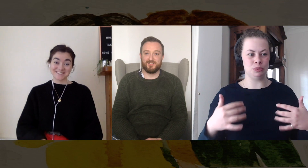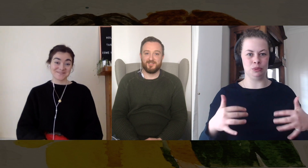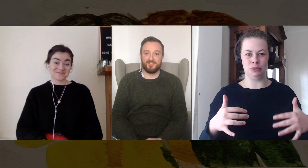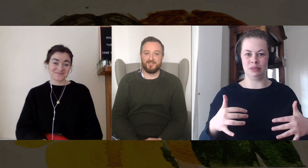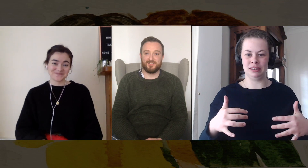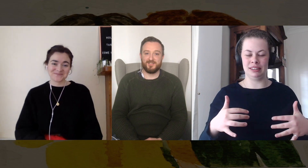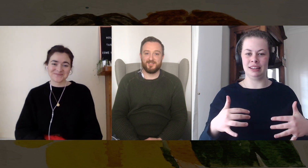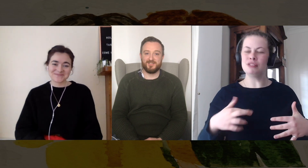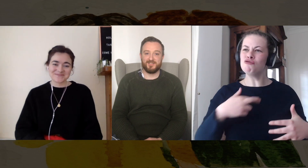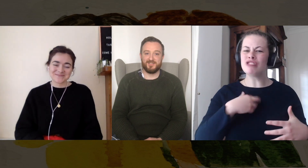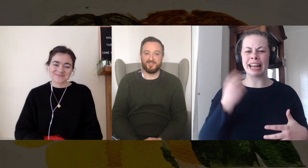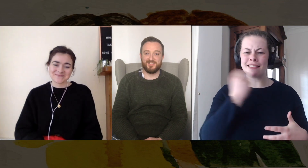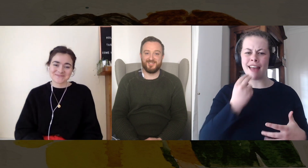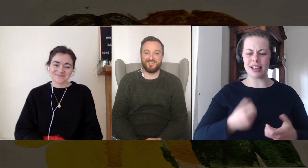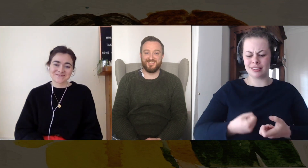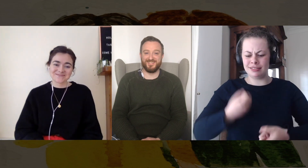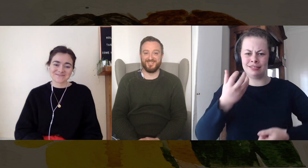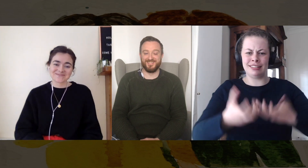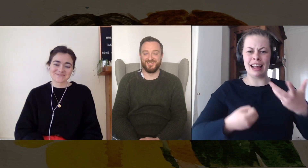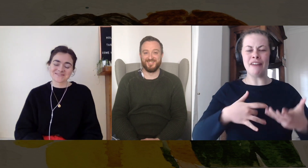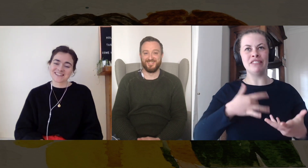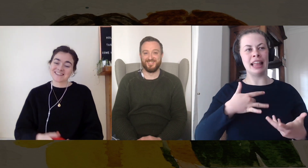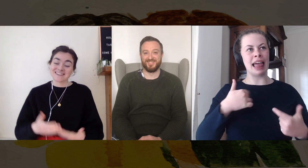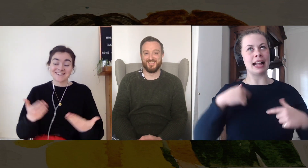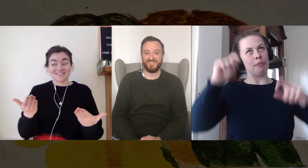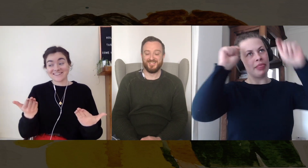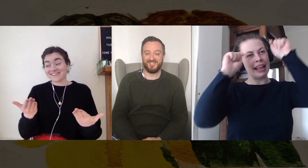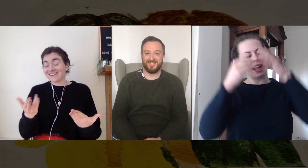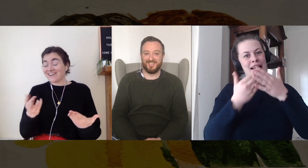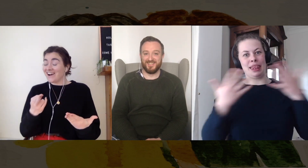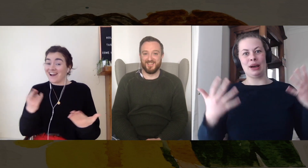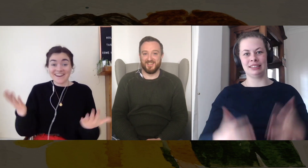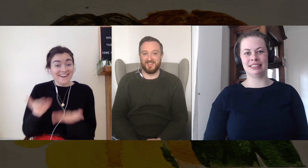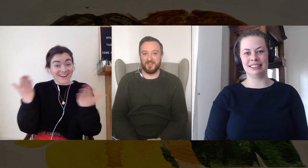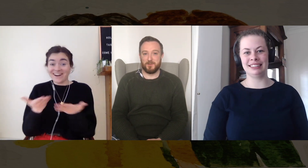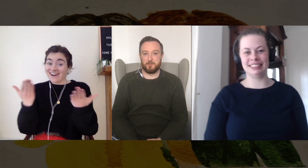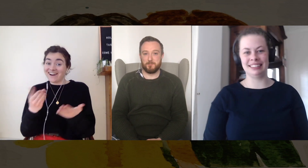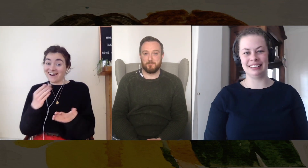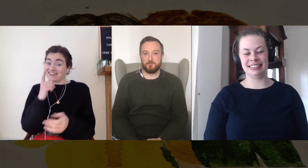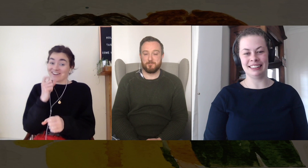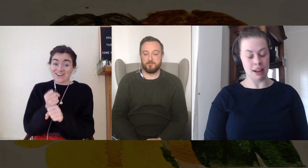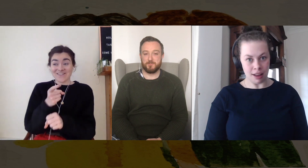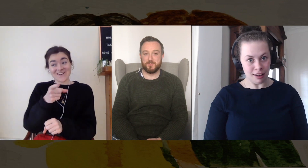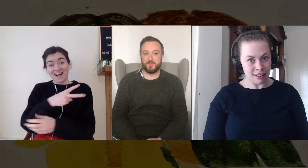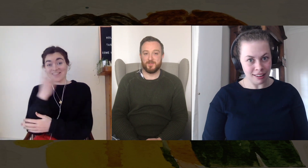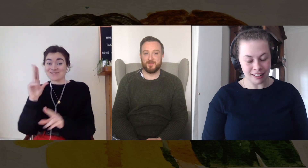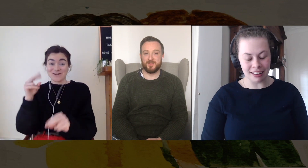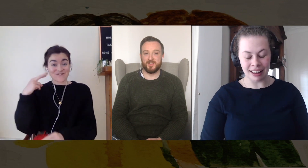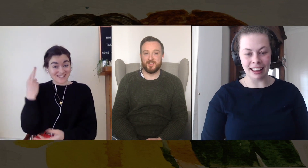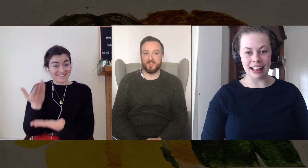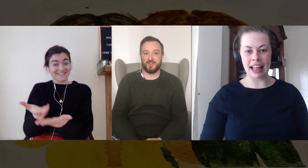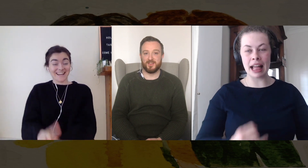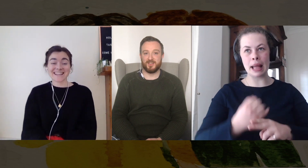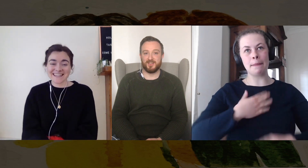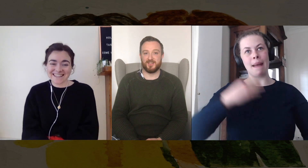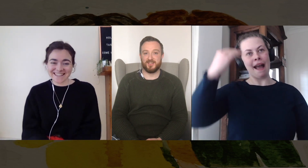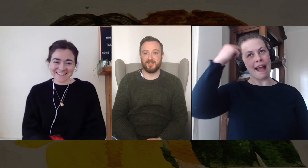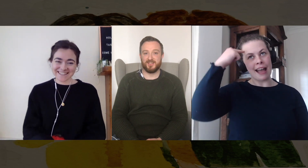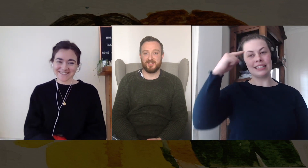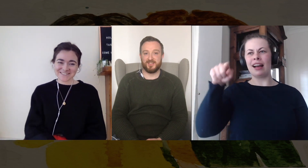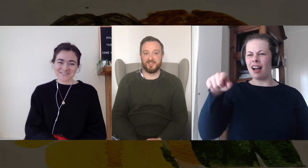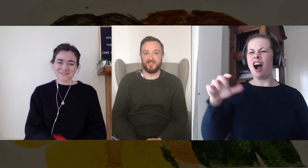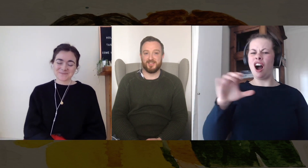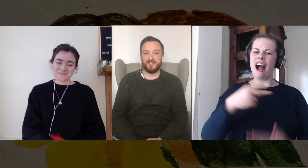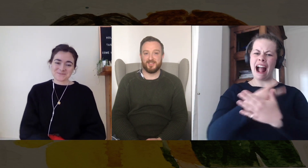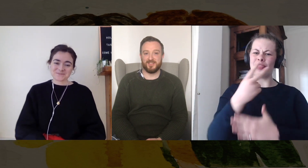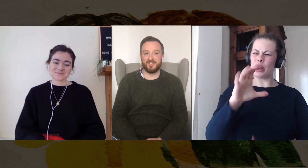is. What a beautiful way to summarise. Yeah. That was lovely. Yeah. This was like really cathartic